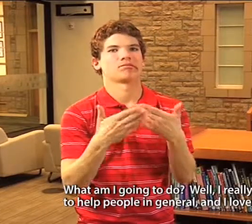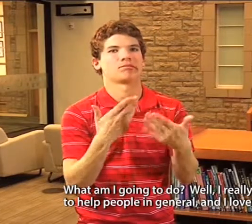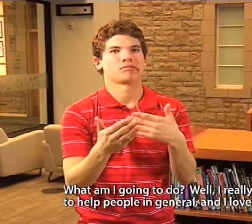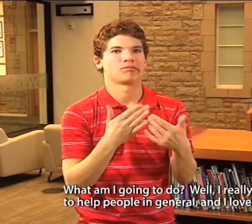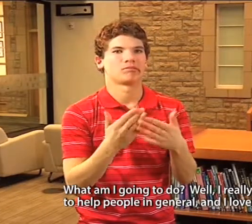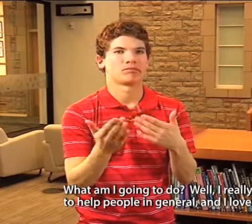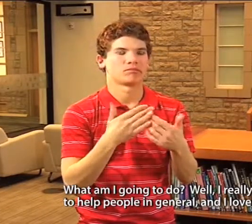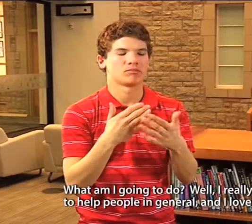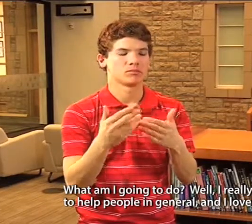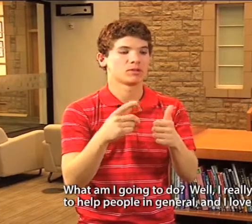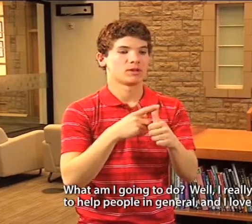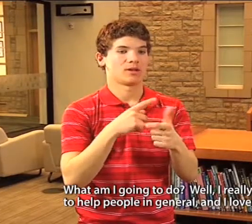general.